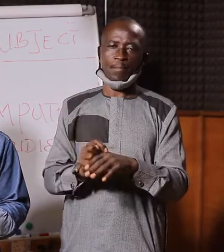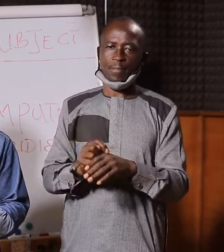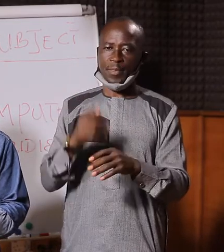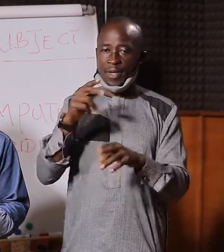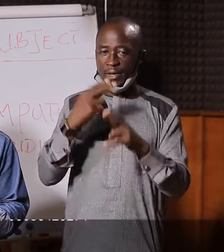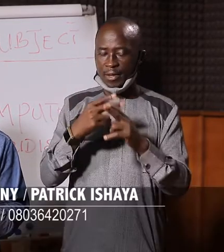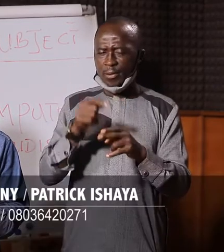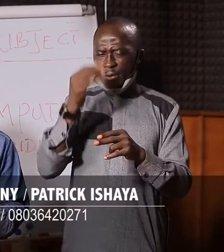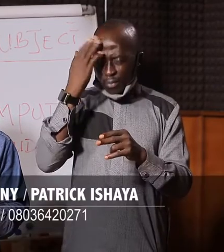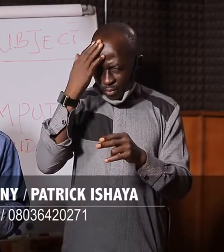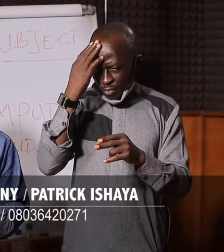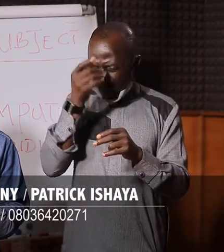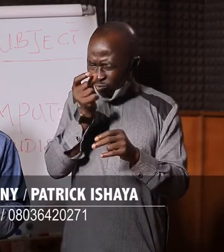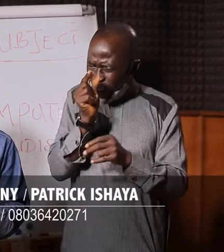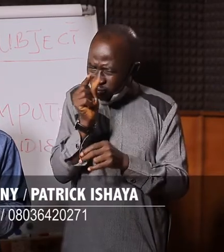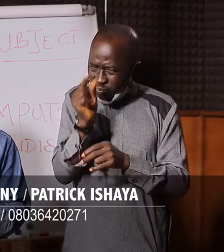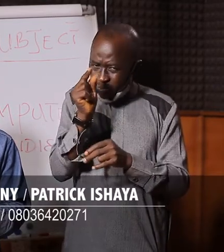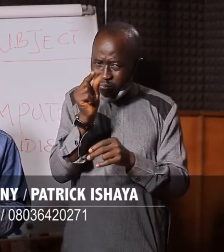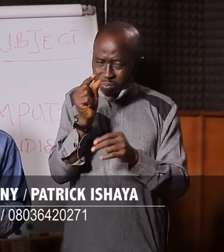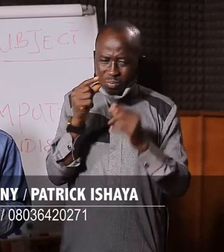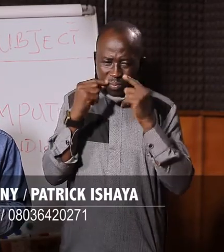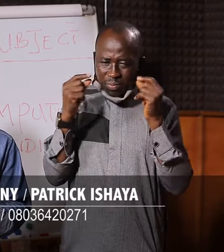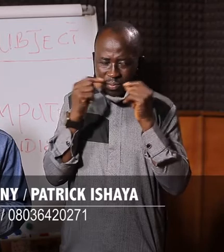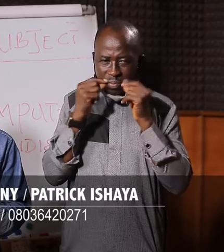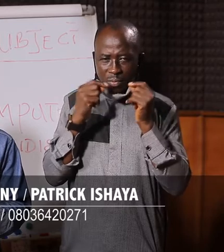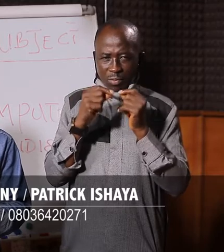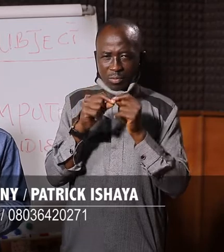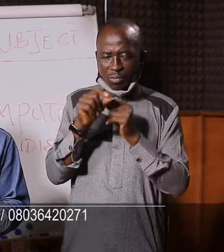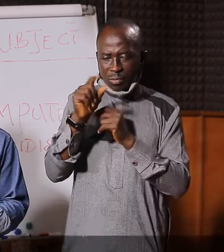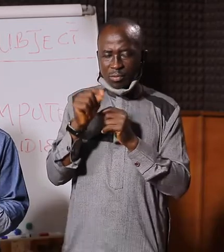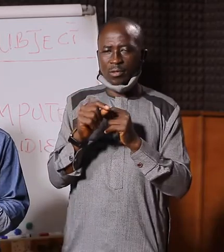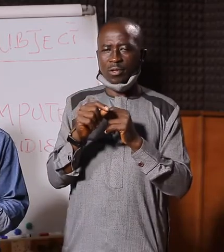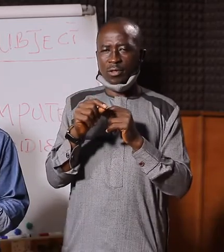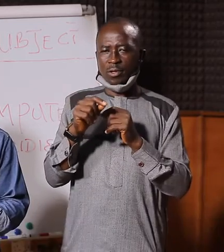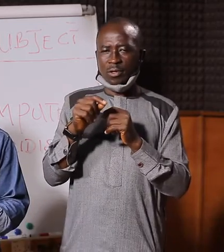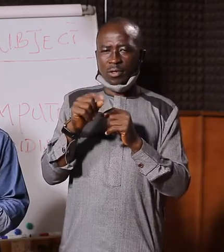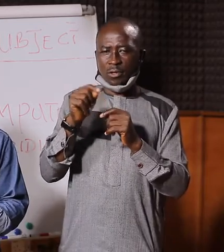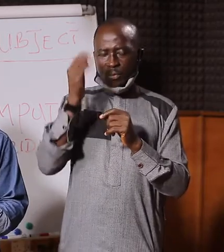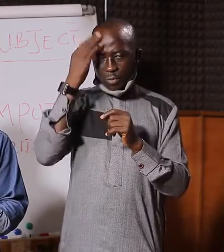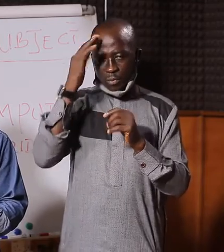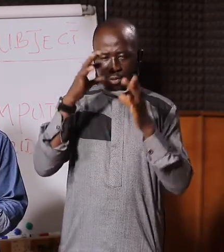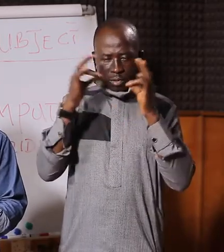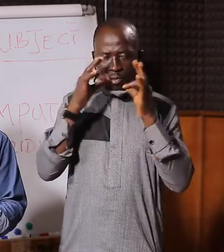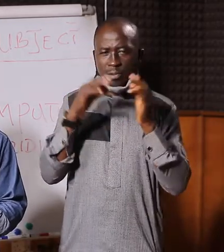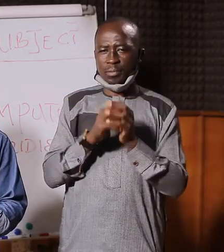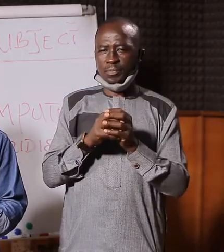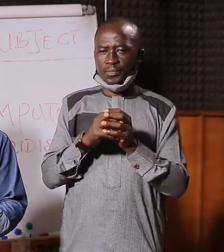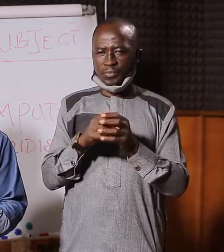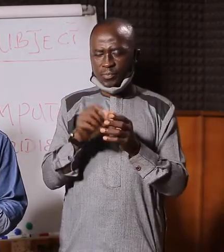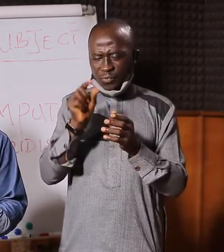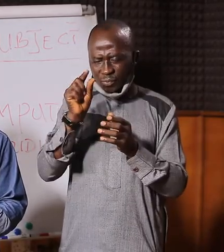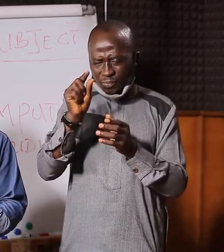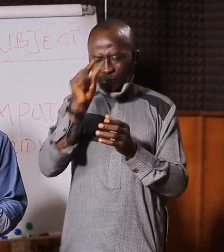the most smallest rat, those very small, the mouse, the rat mouse we know it's